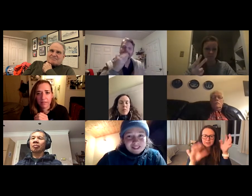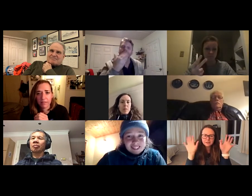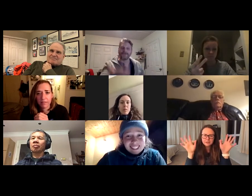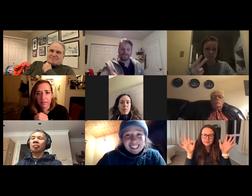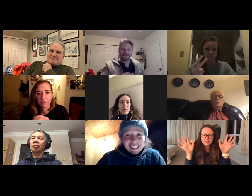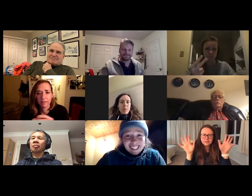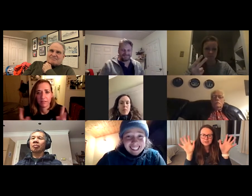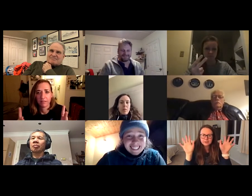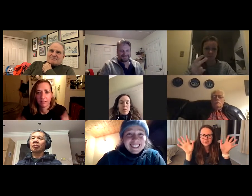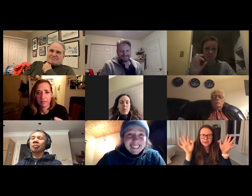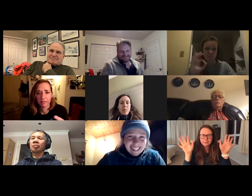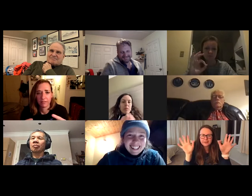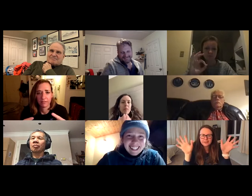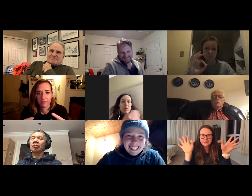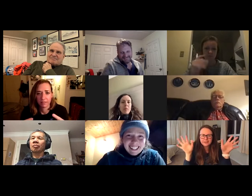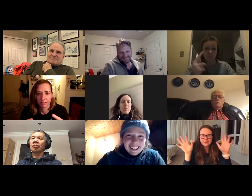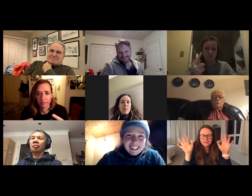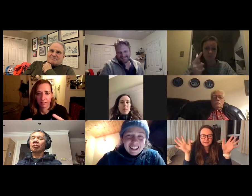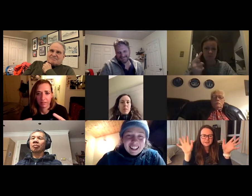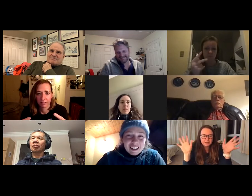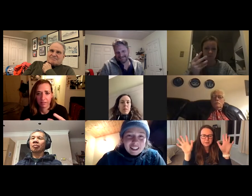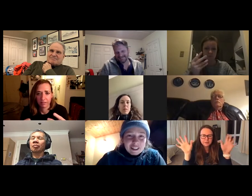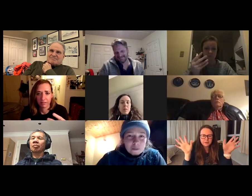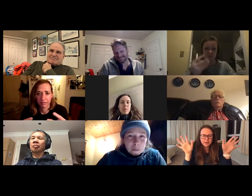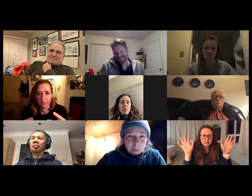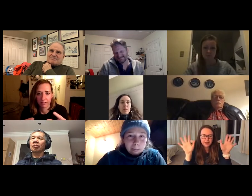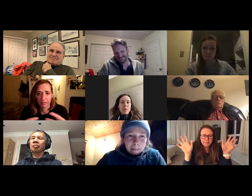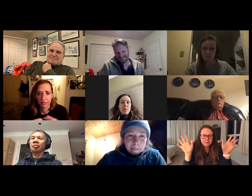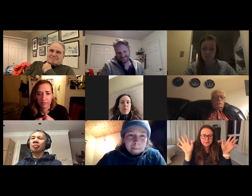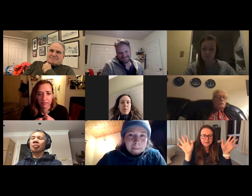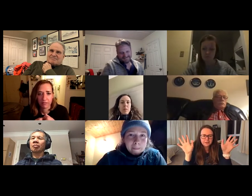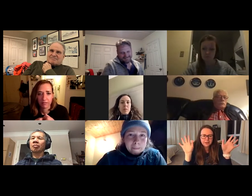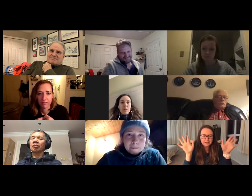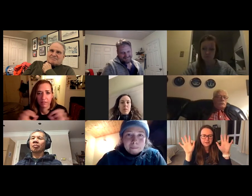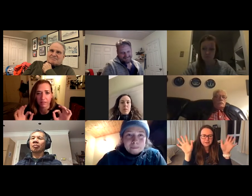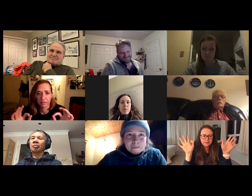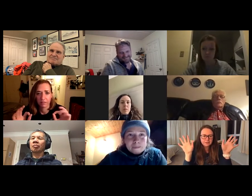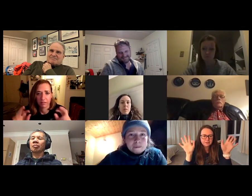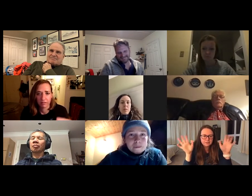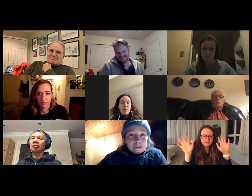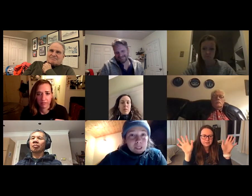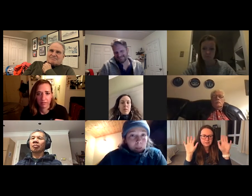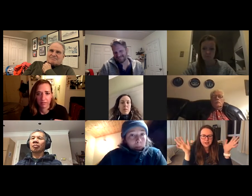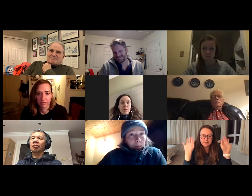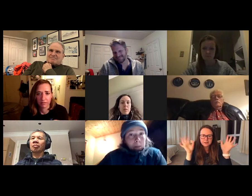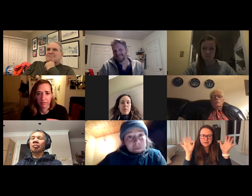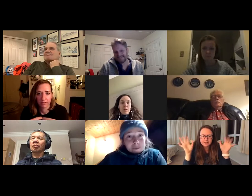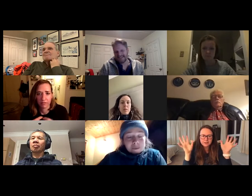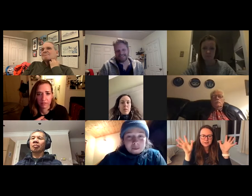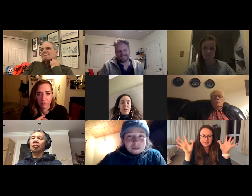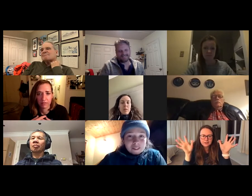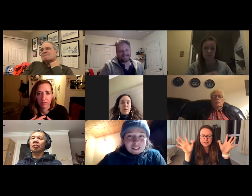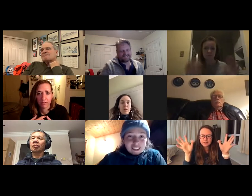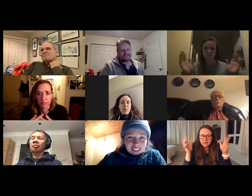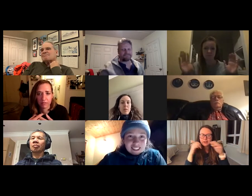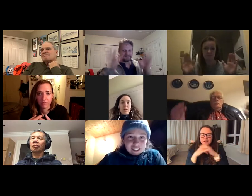Okay. Thank you. Do we clap like this? Is that what happens in ASL? For clapping?